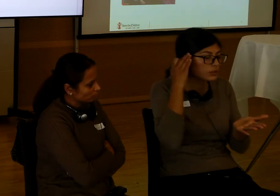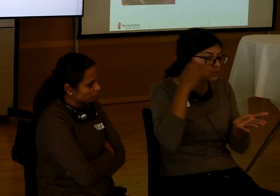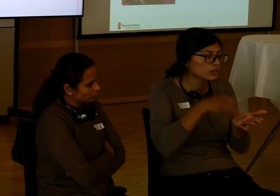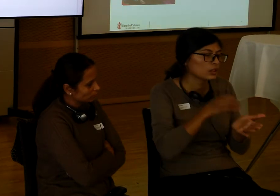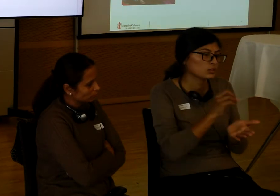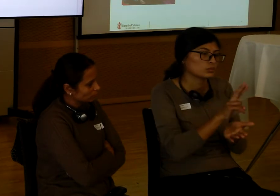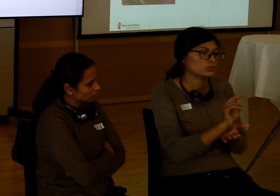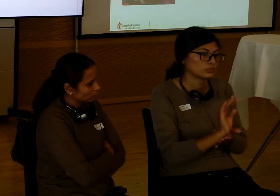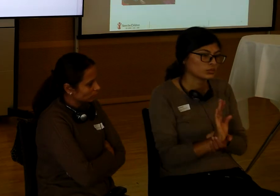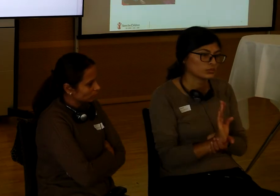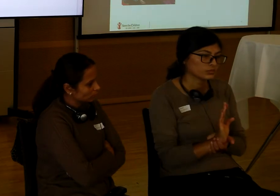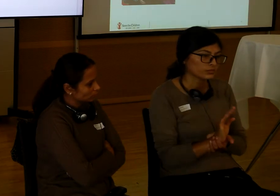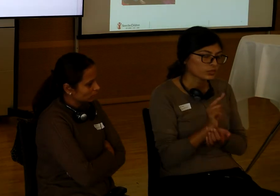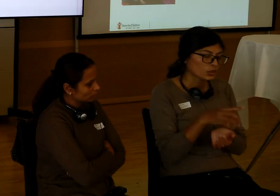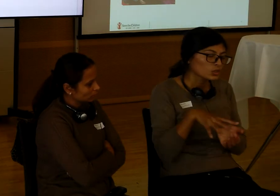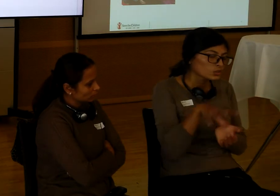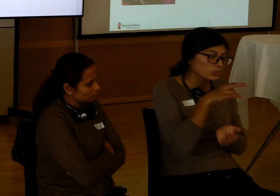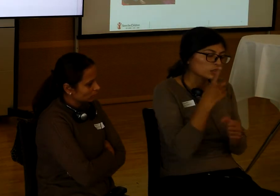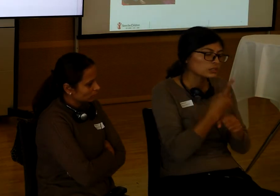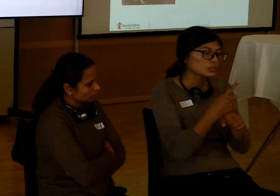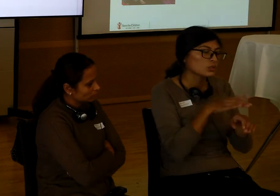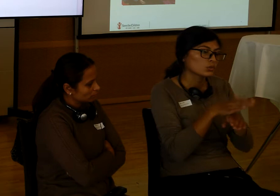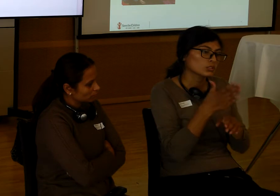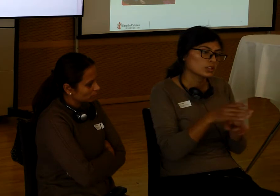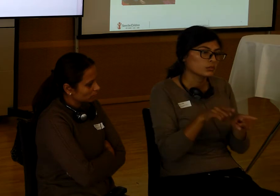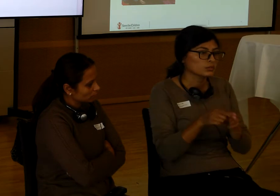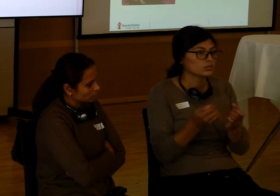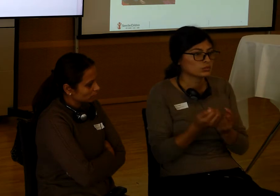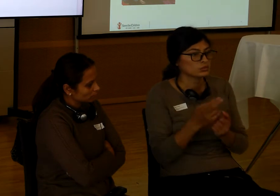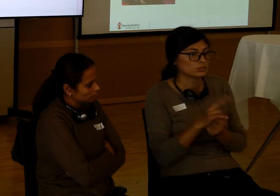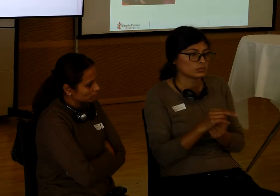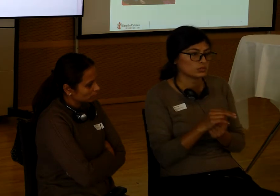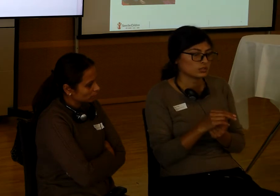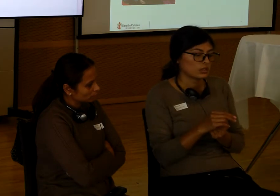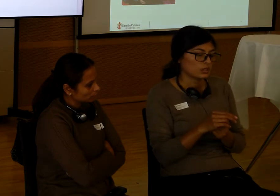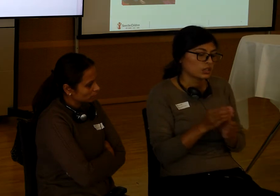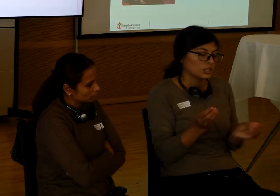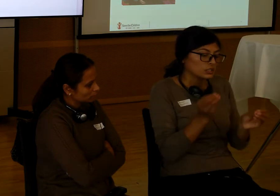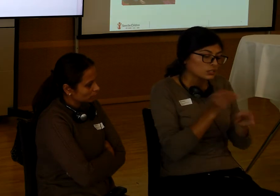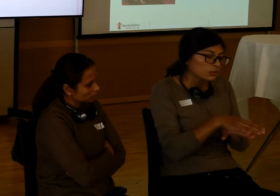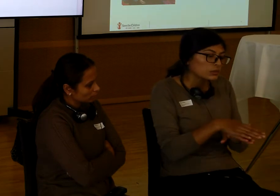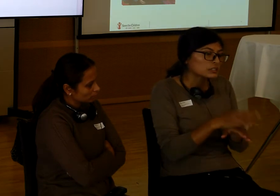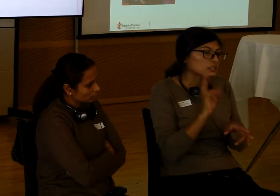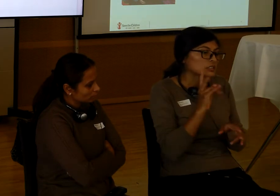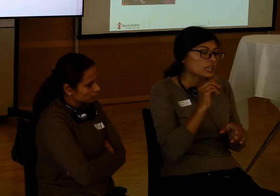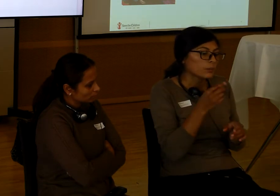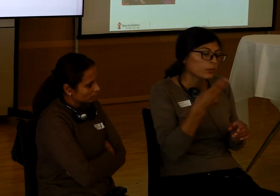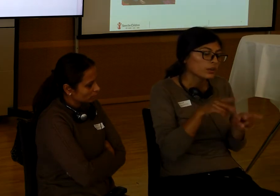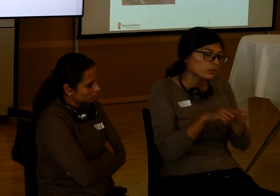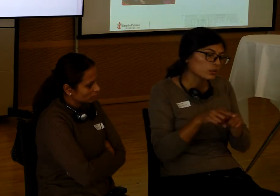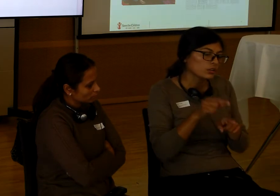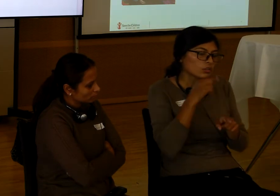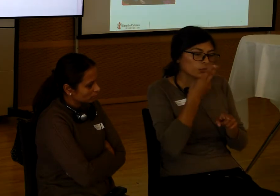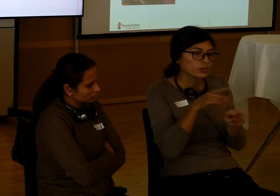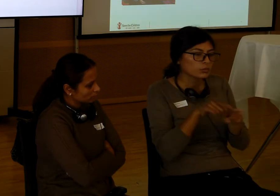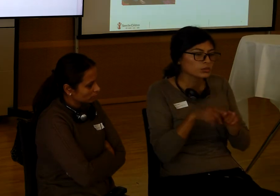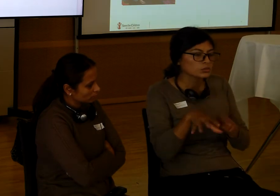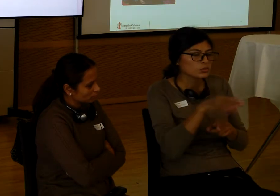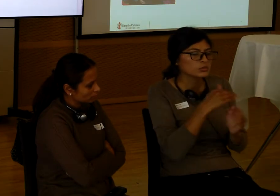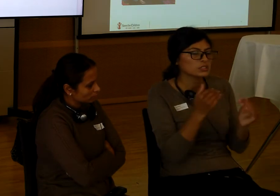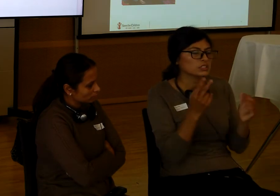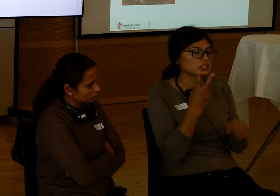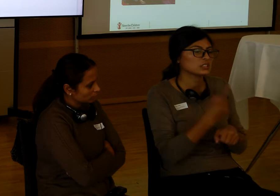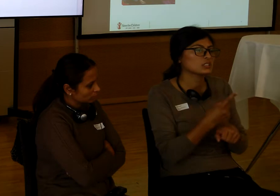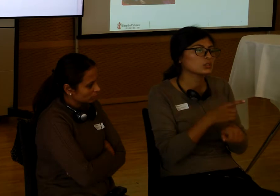objective of all our education programs, whether they have a specific focus on inclusion or not. This means